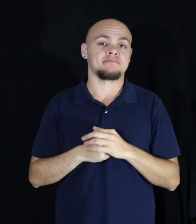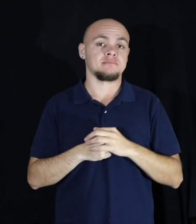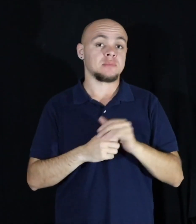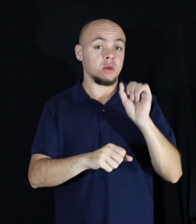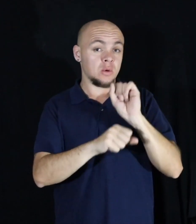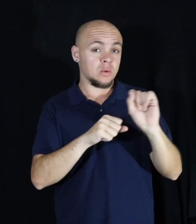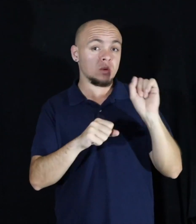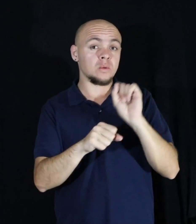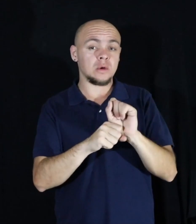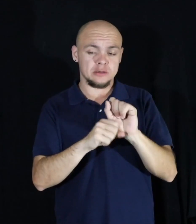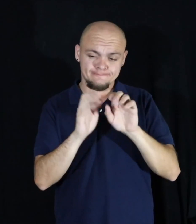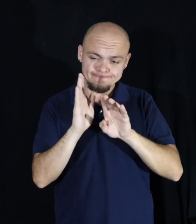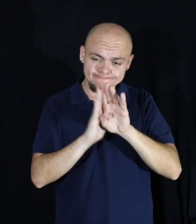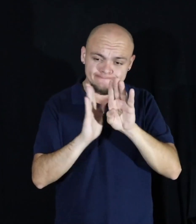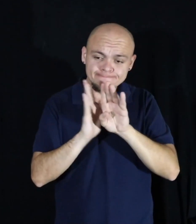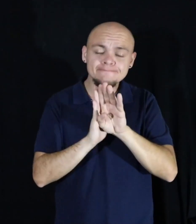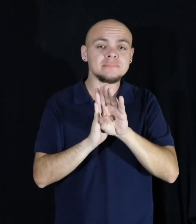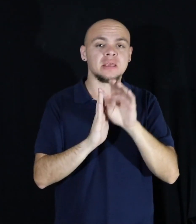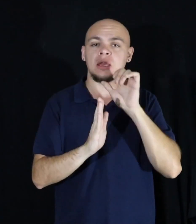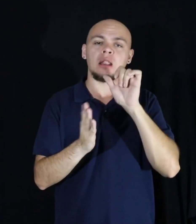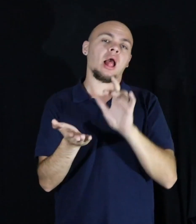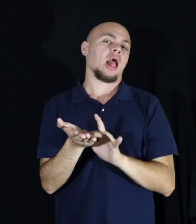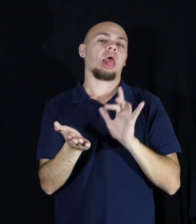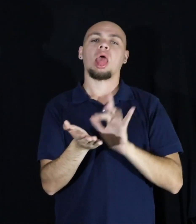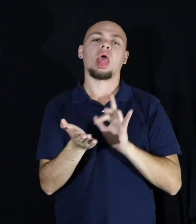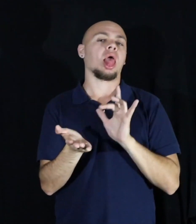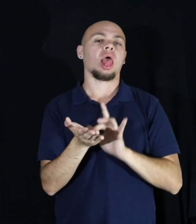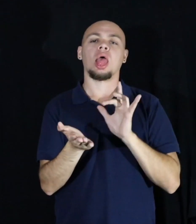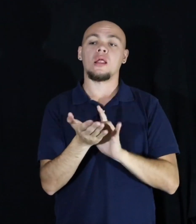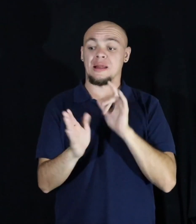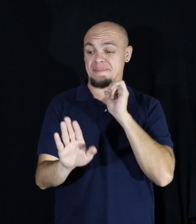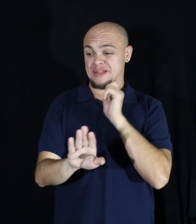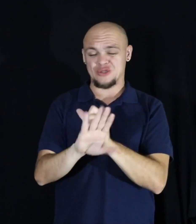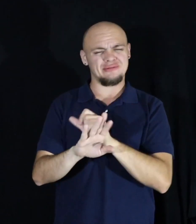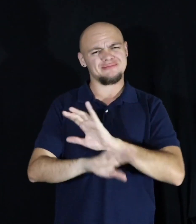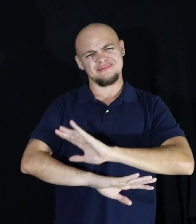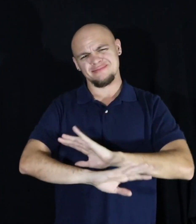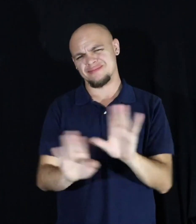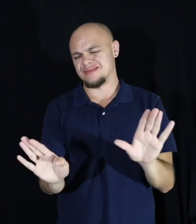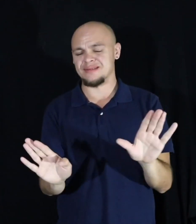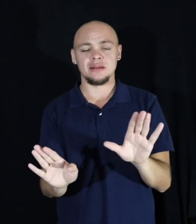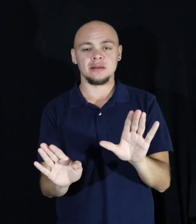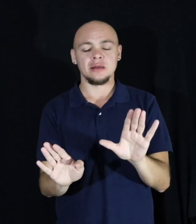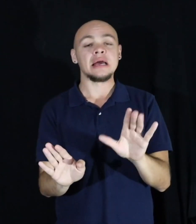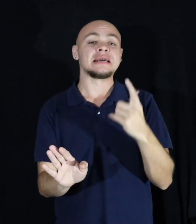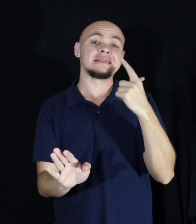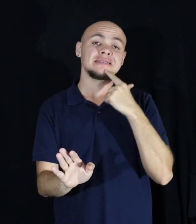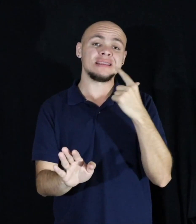at our friendships, not to take them for granted and not betray them. So we never need to